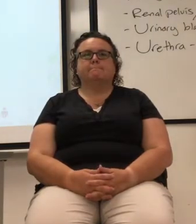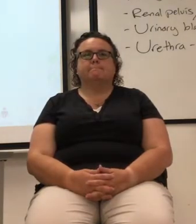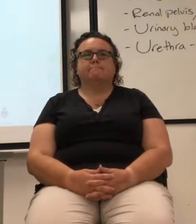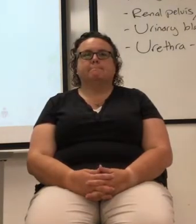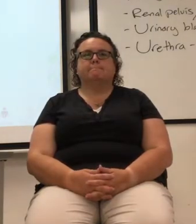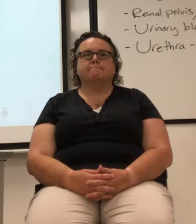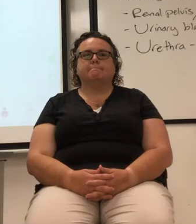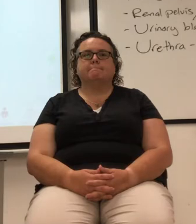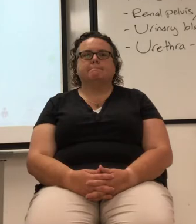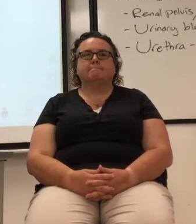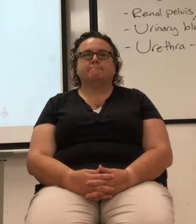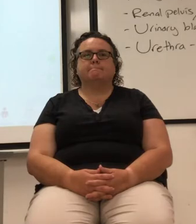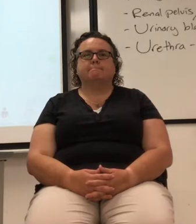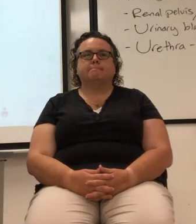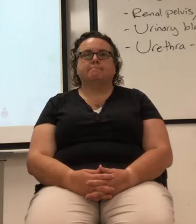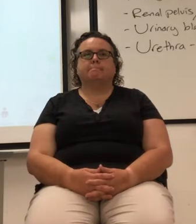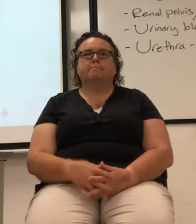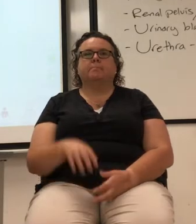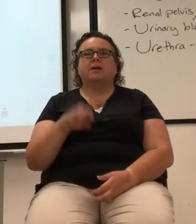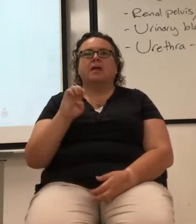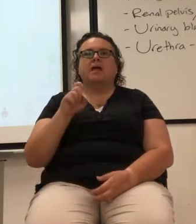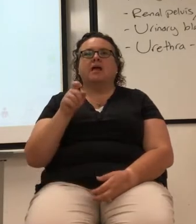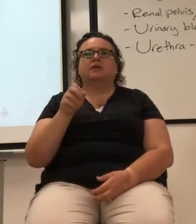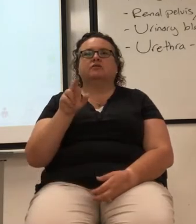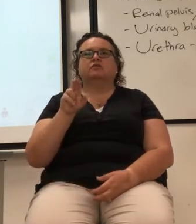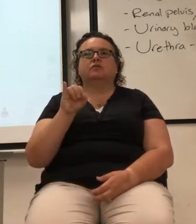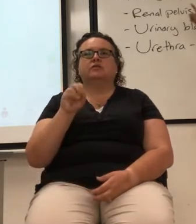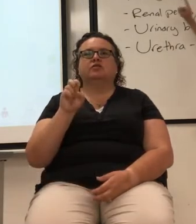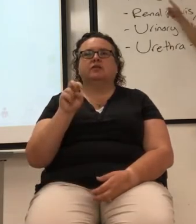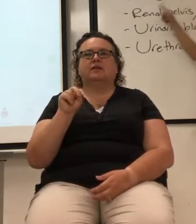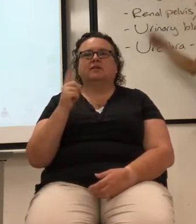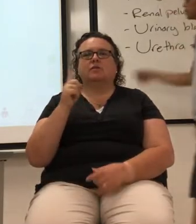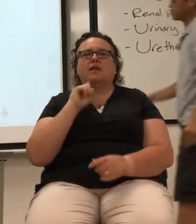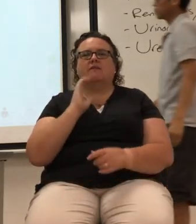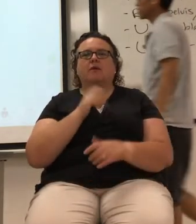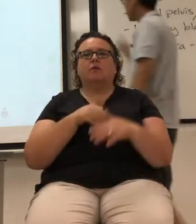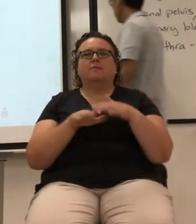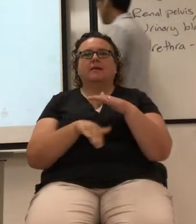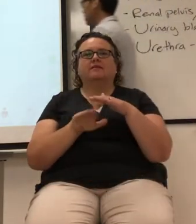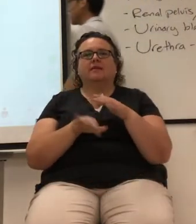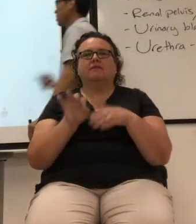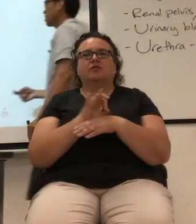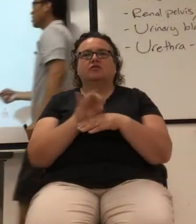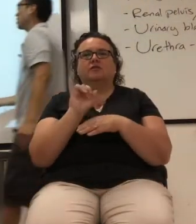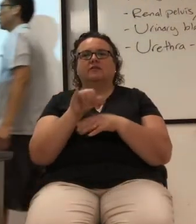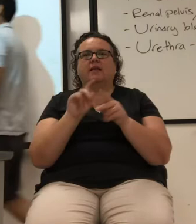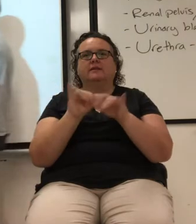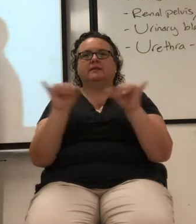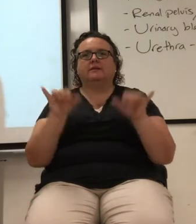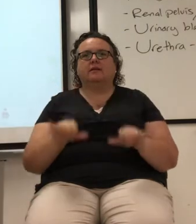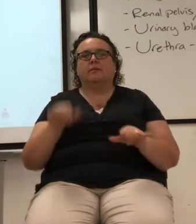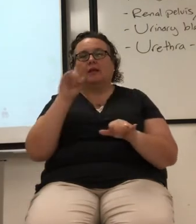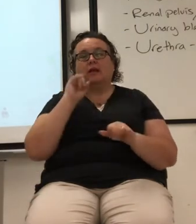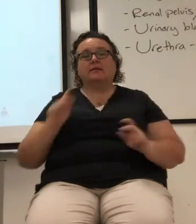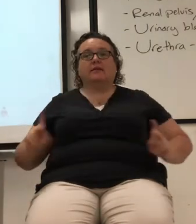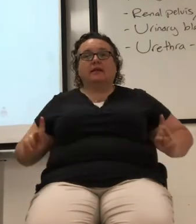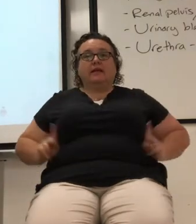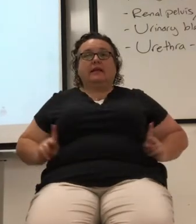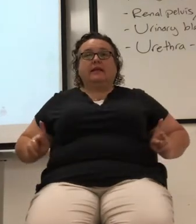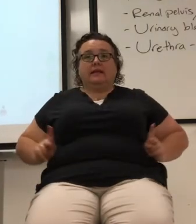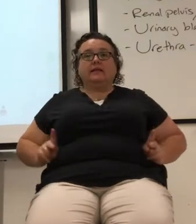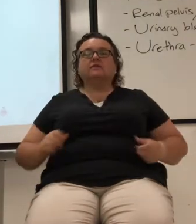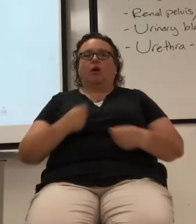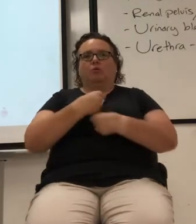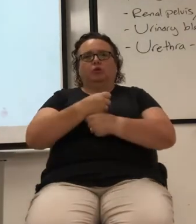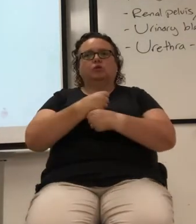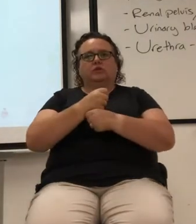So excretion is one of the basic functions of this system, because the kidneys are producing